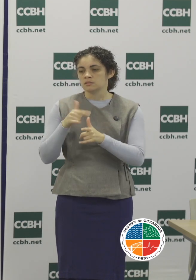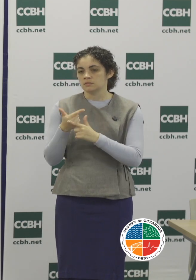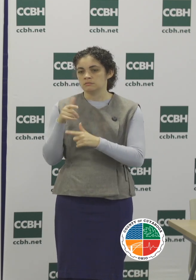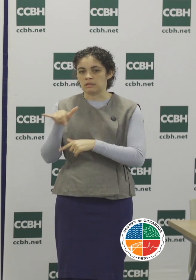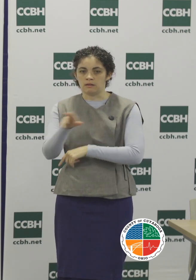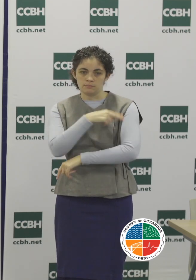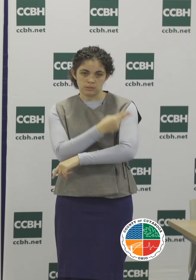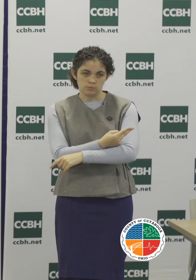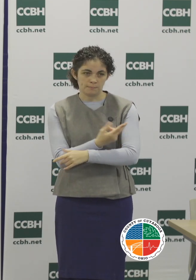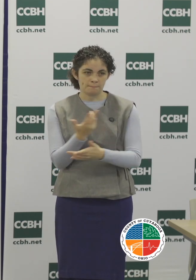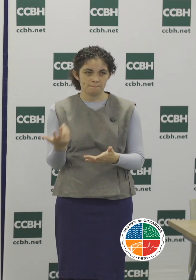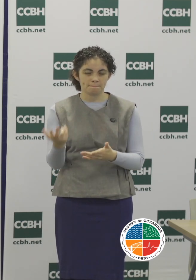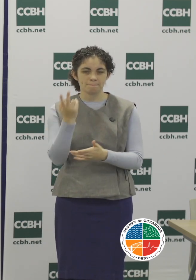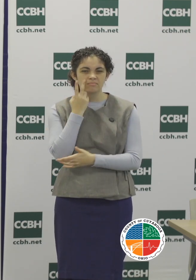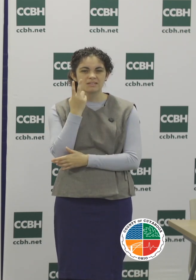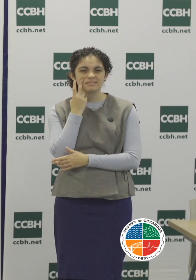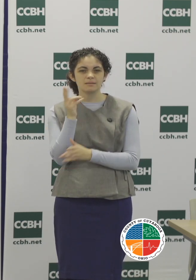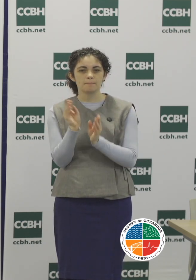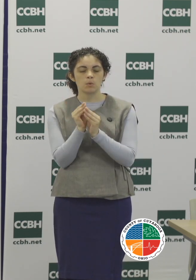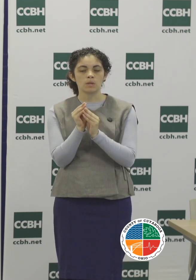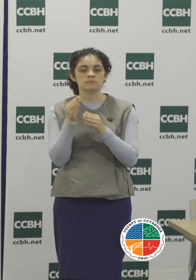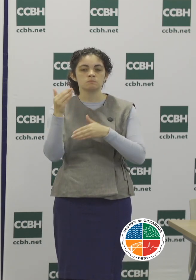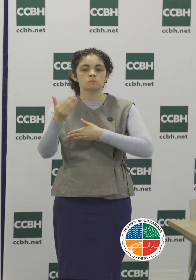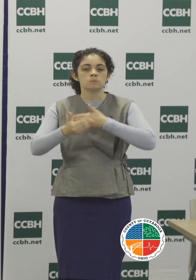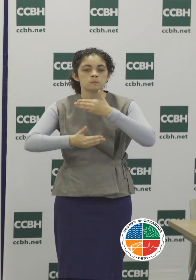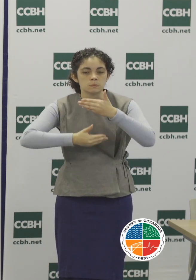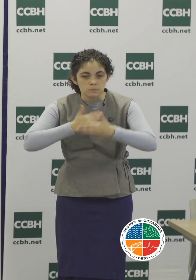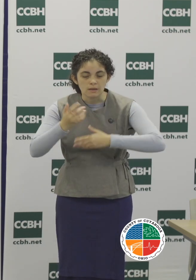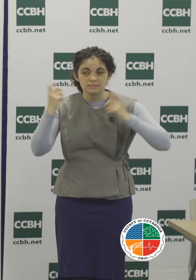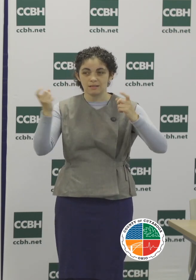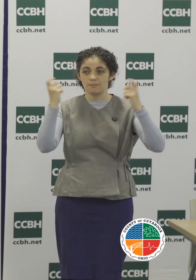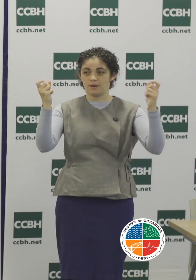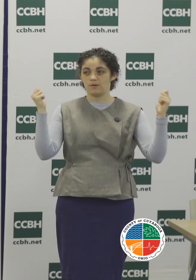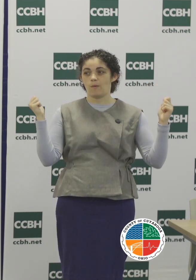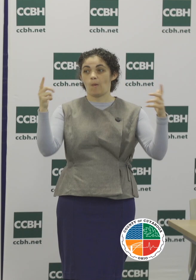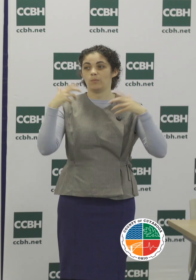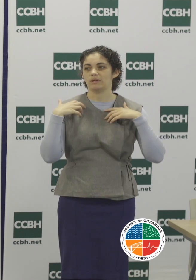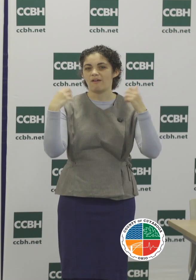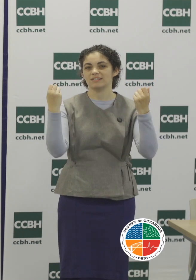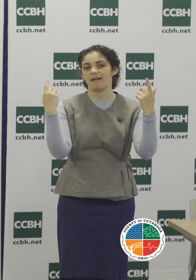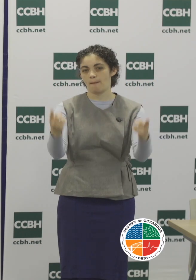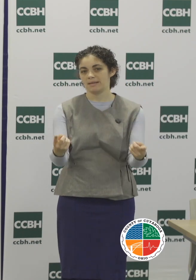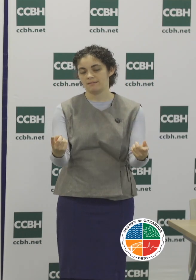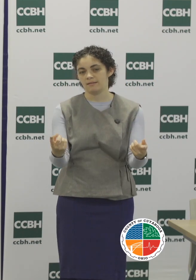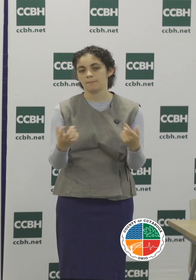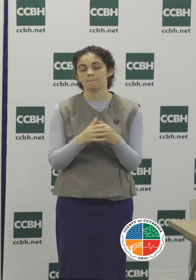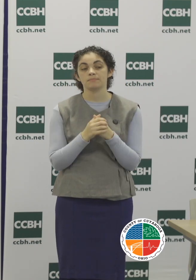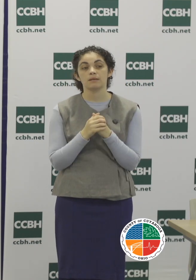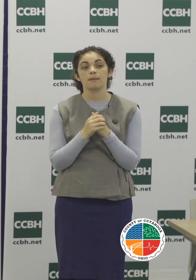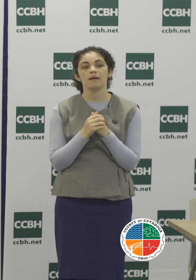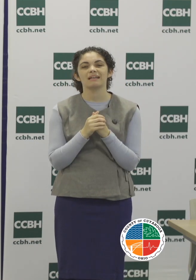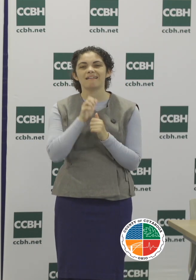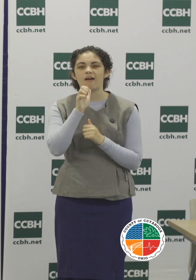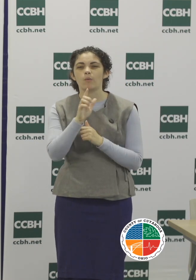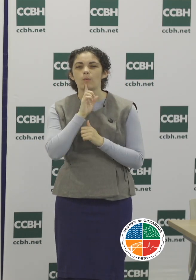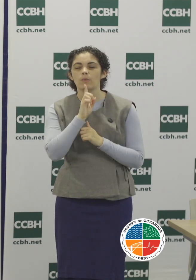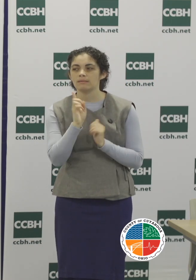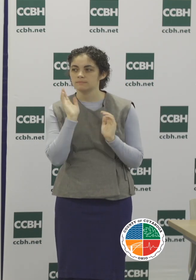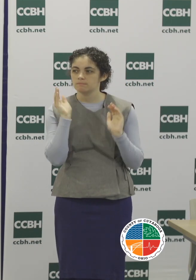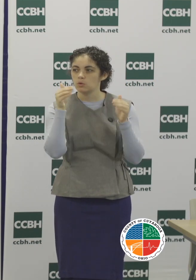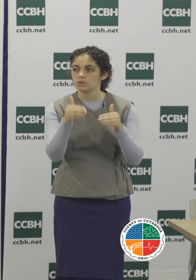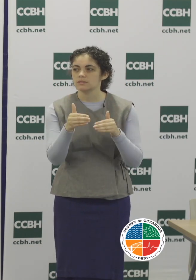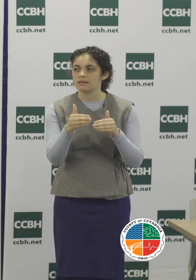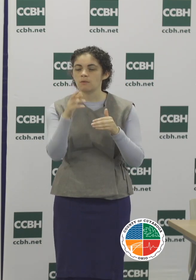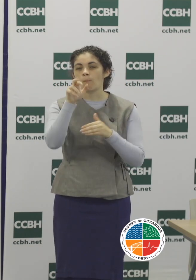you. So I look at it as progress. We celebrate every single recovery that we have, but I don't necessarily look at it